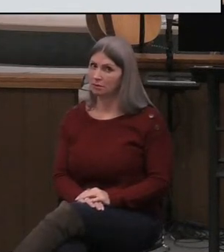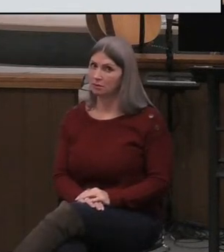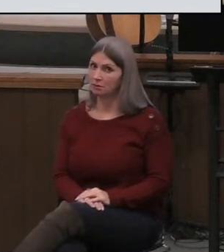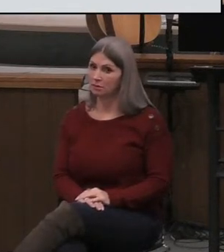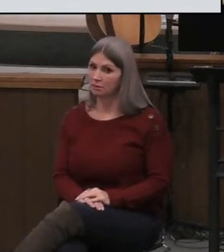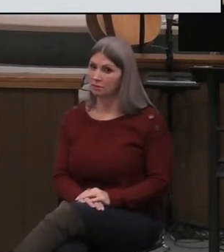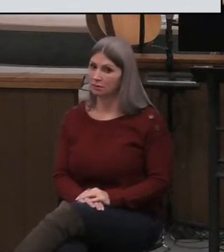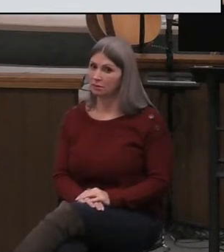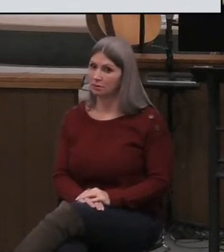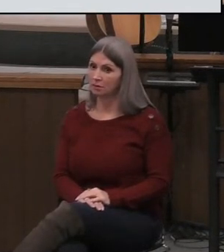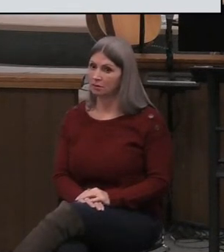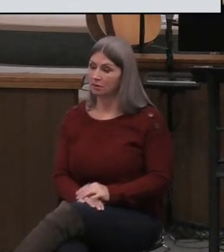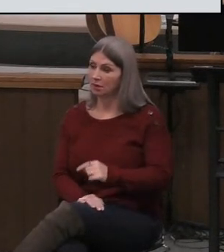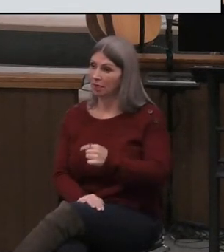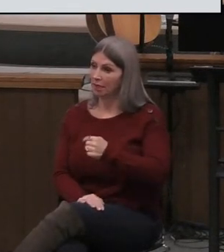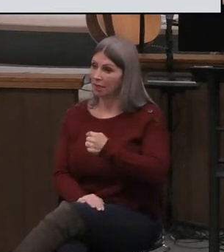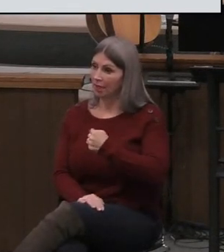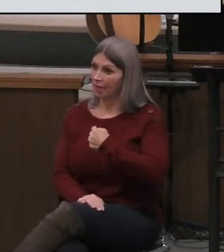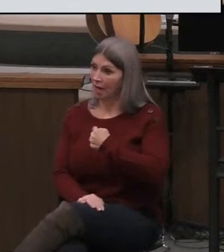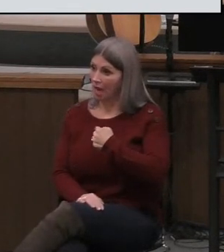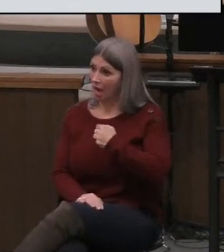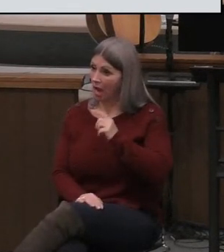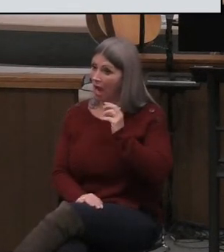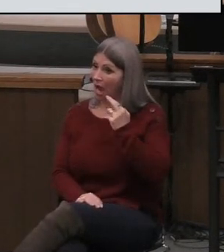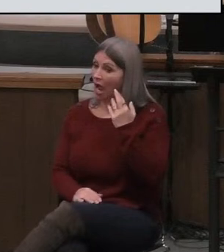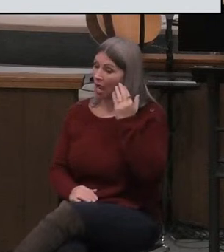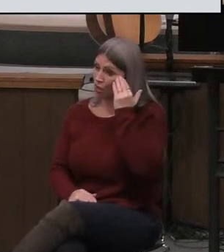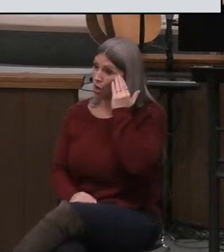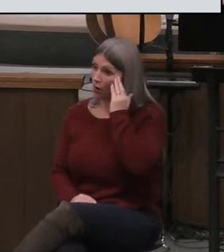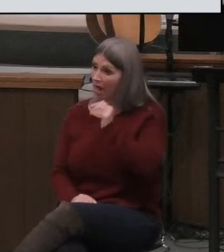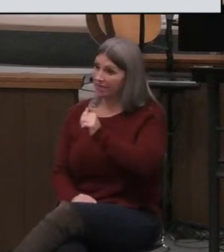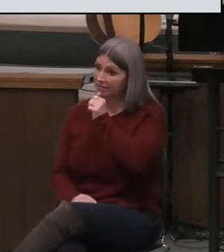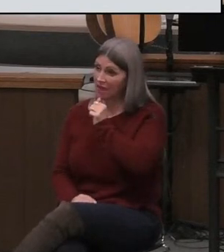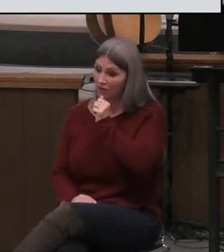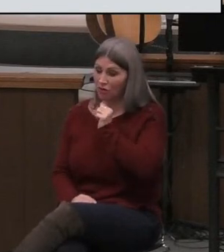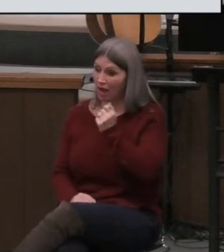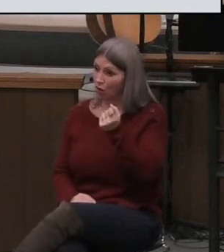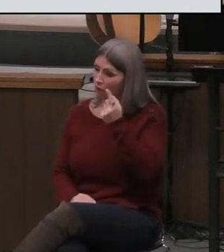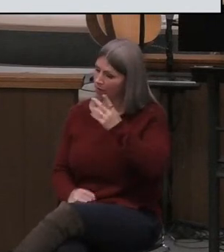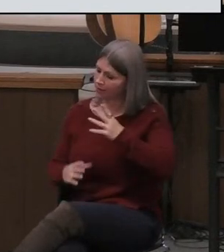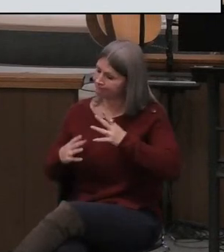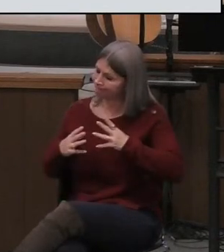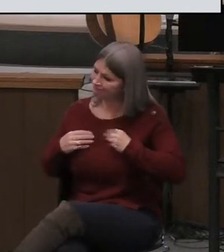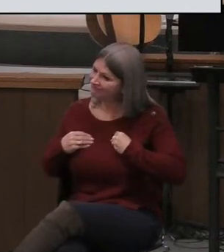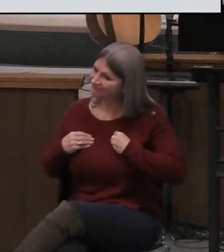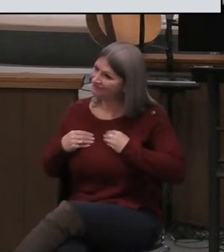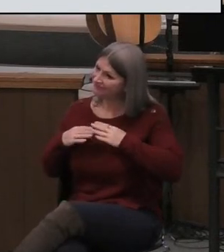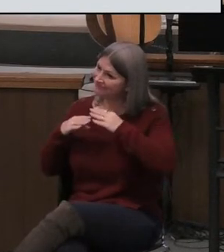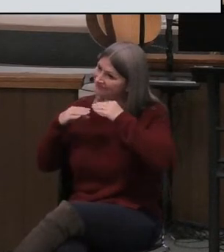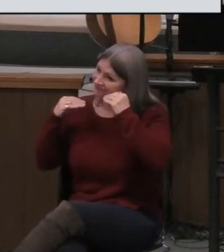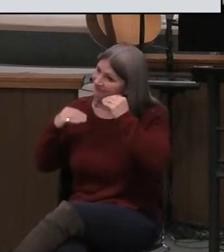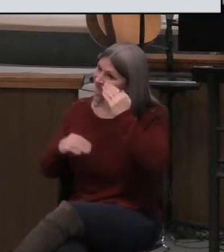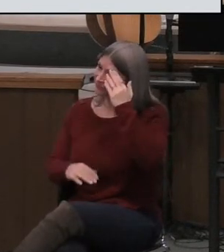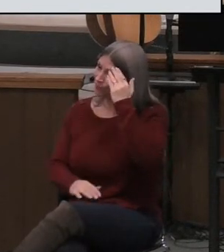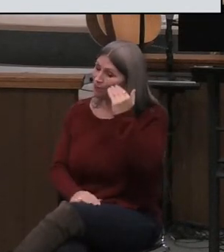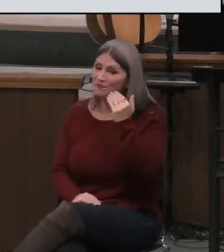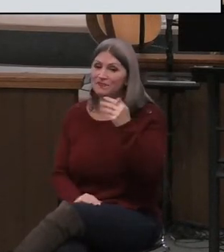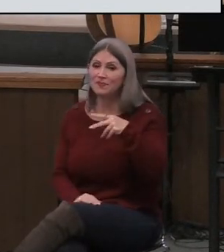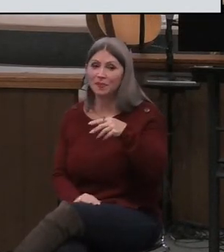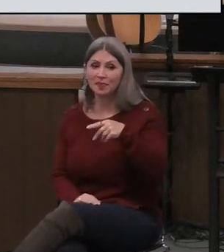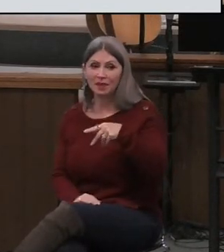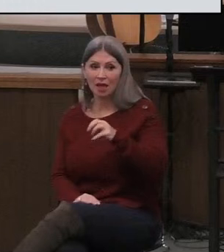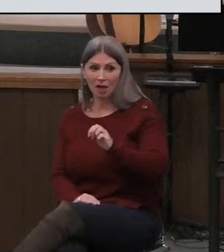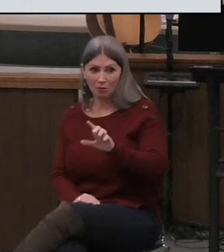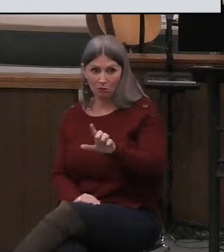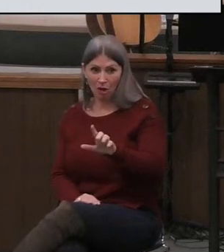So now I rejoice in my sufferings for your sake. Paul ended